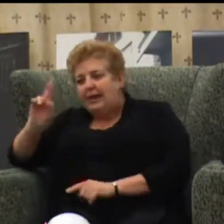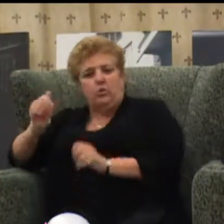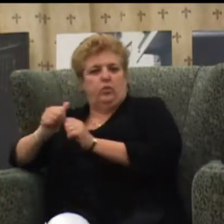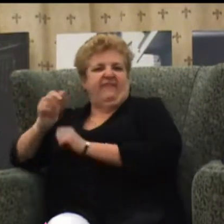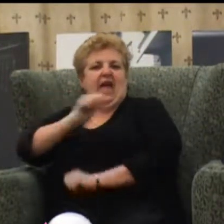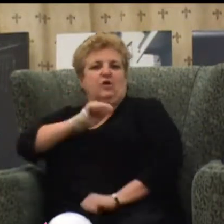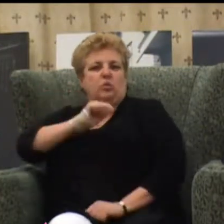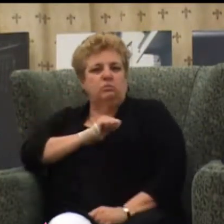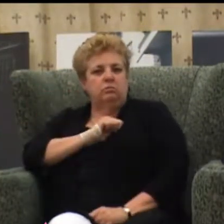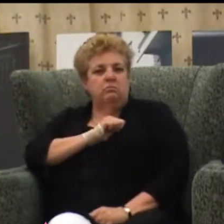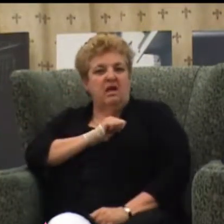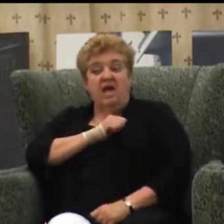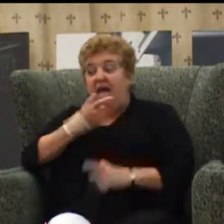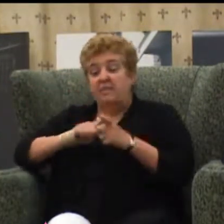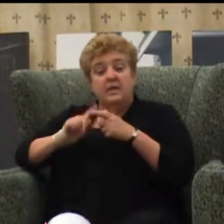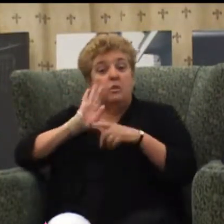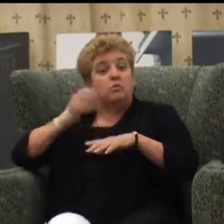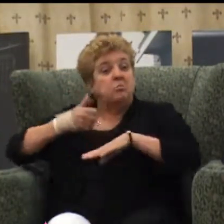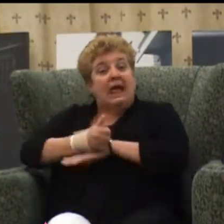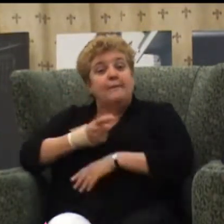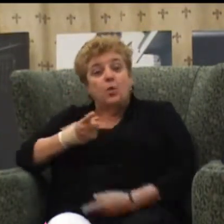And then I'll blame you for eternity.